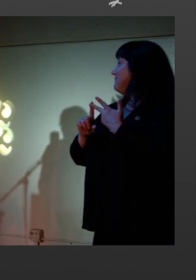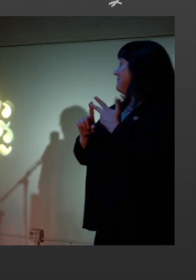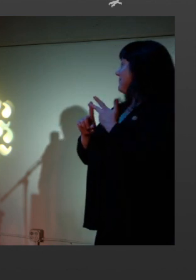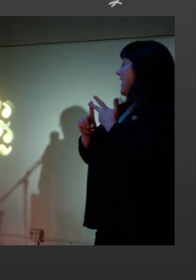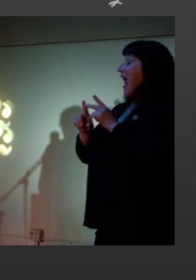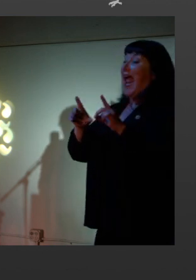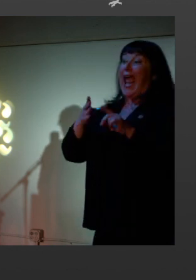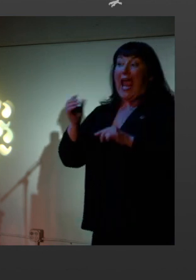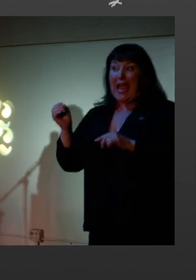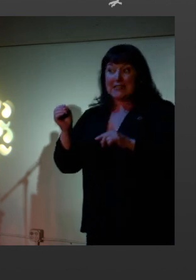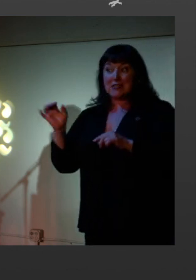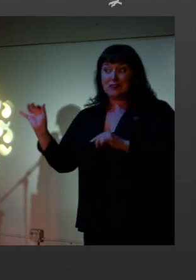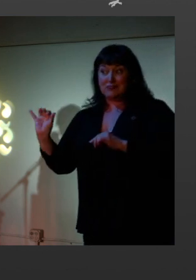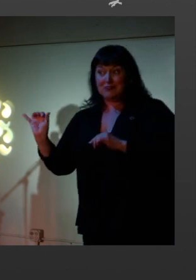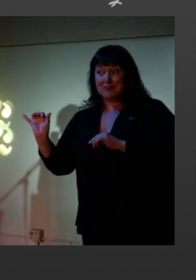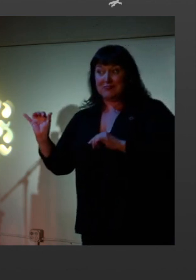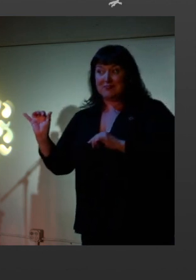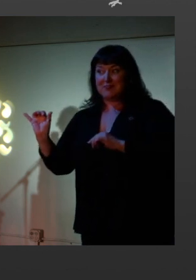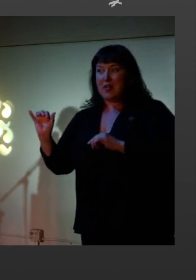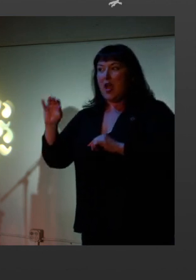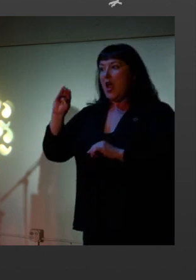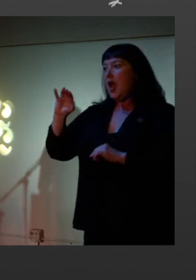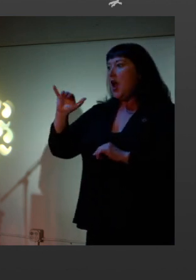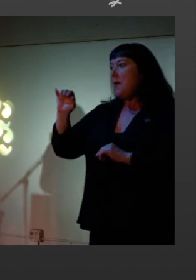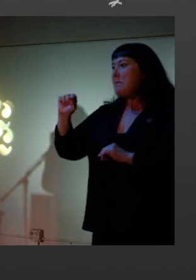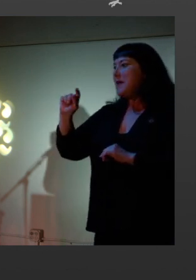and even mystics.